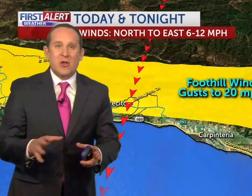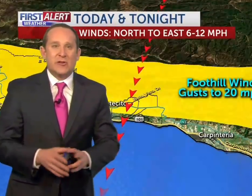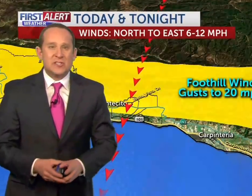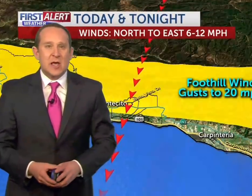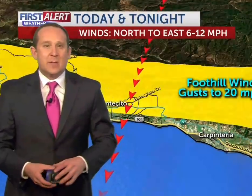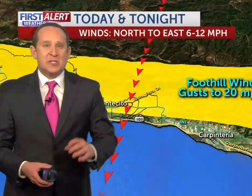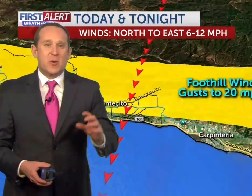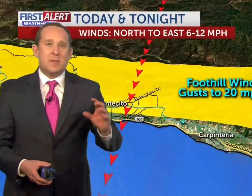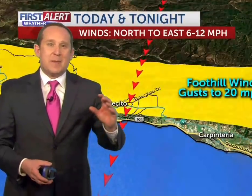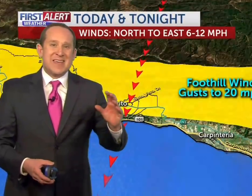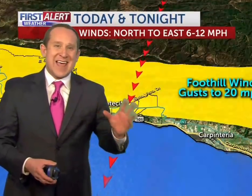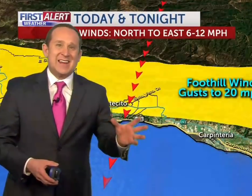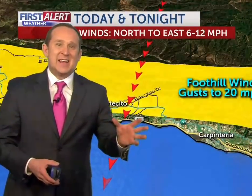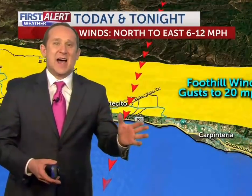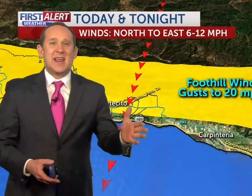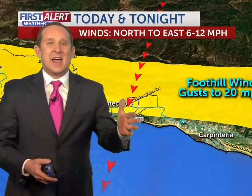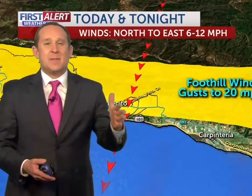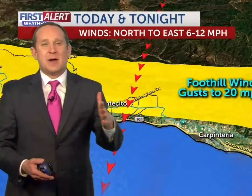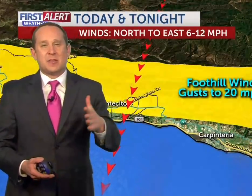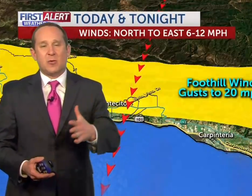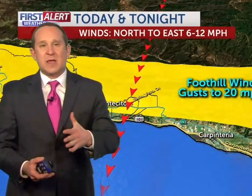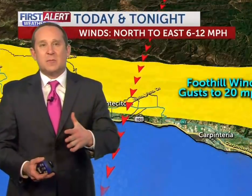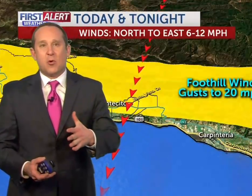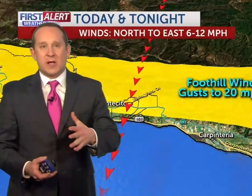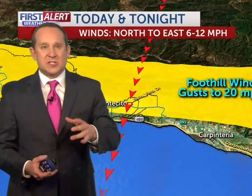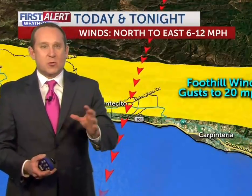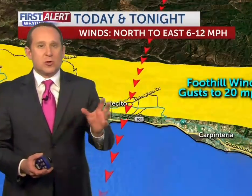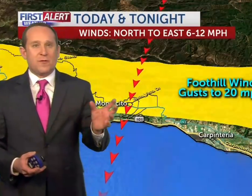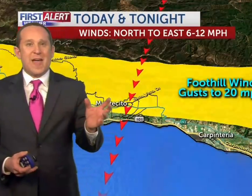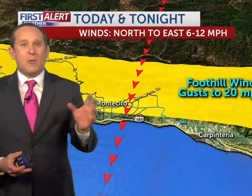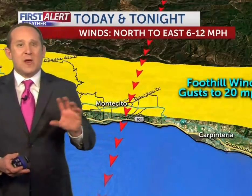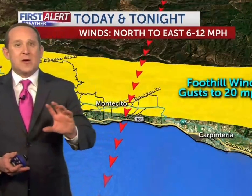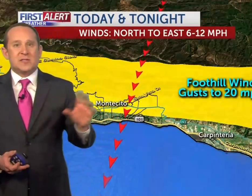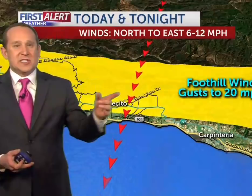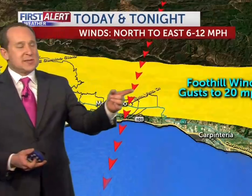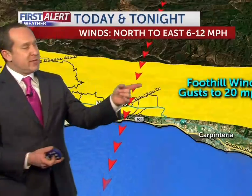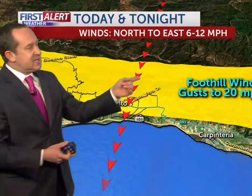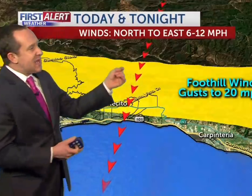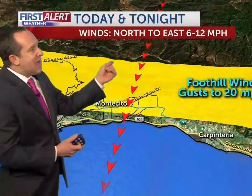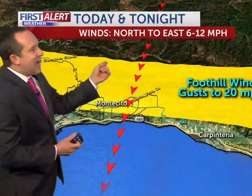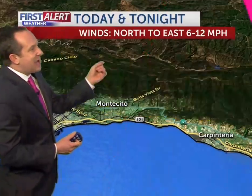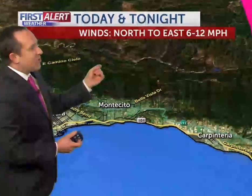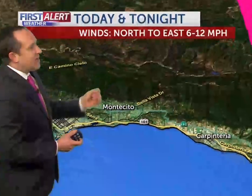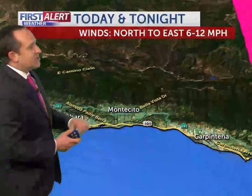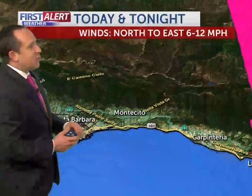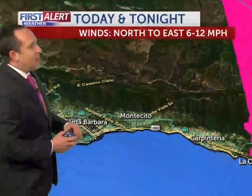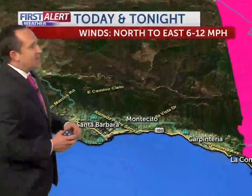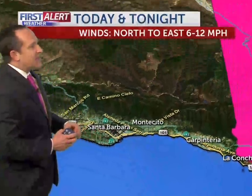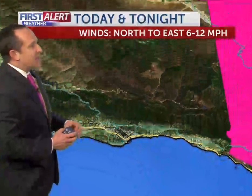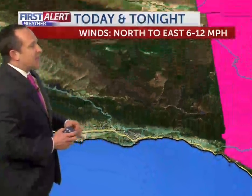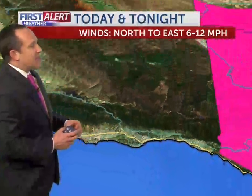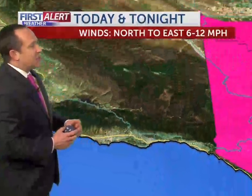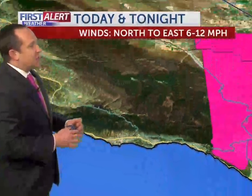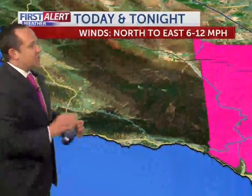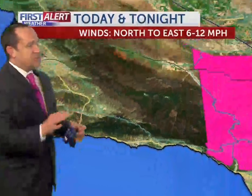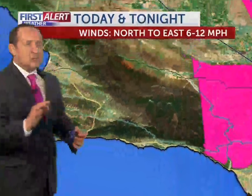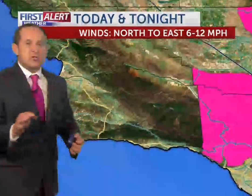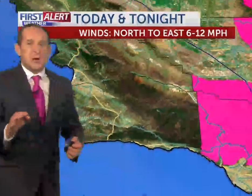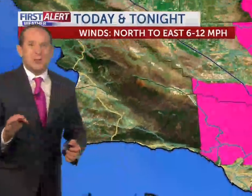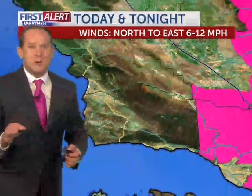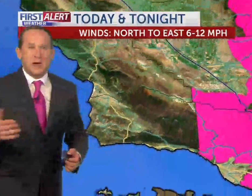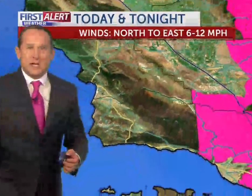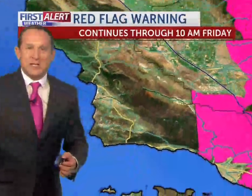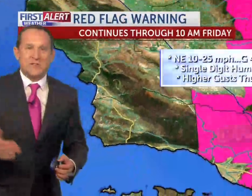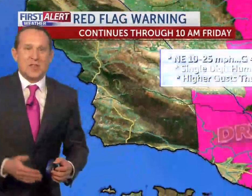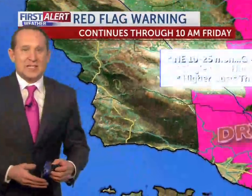type of pattern, I've noticed, between maybe 8 at night and about 3 in the morning. So we'll look for that window to see some of these higher gusts. Otherwise, it shouldn't be